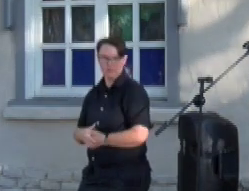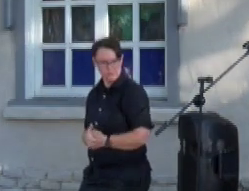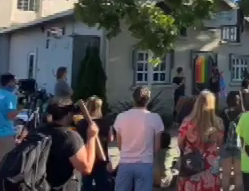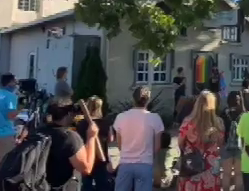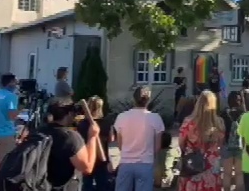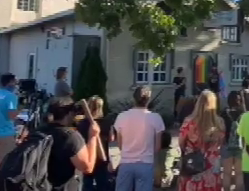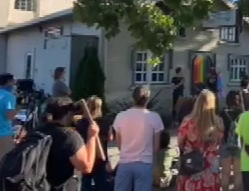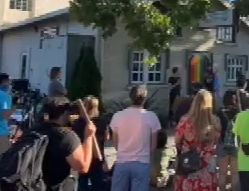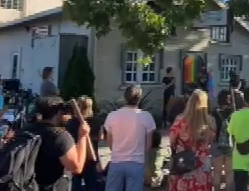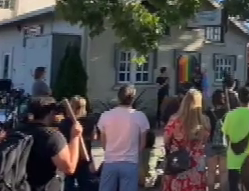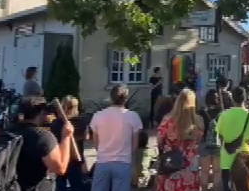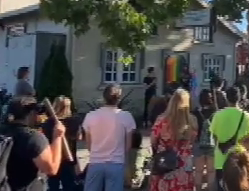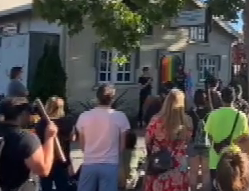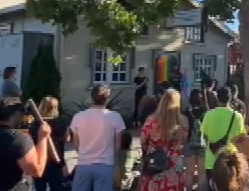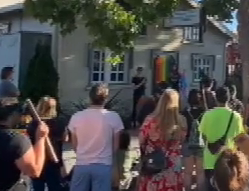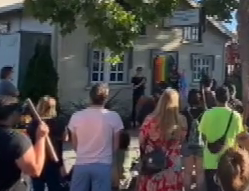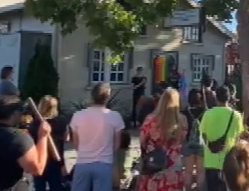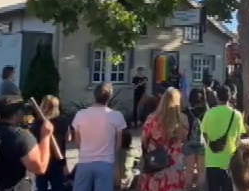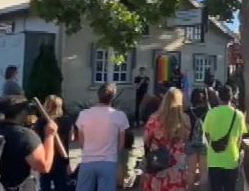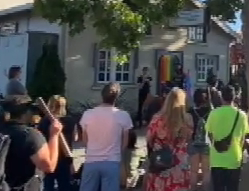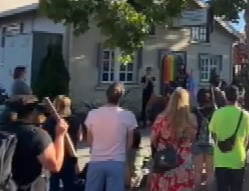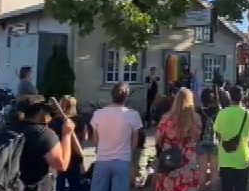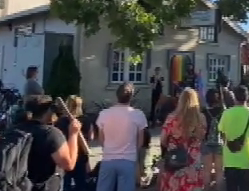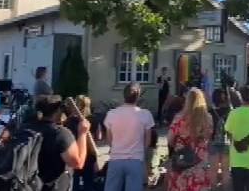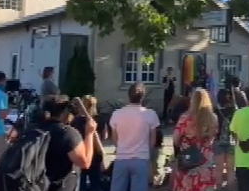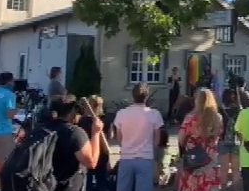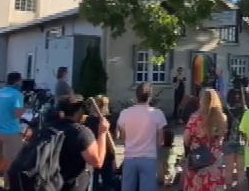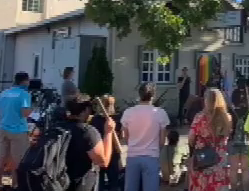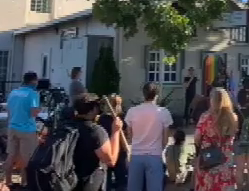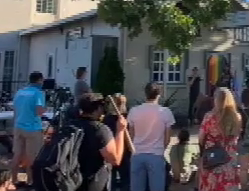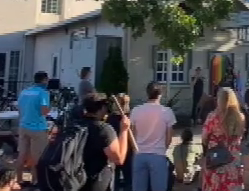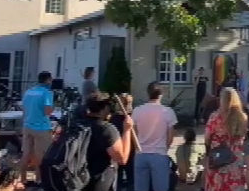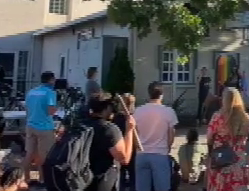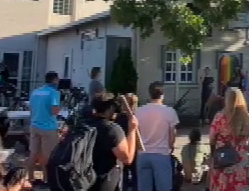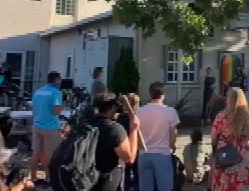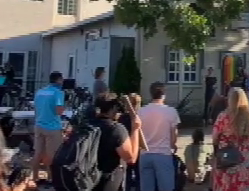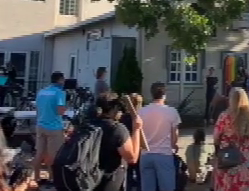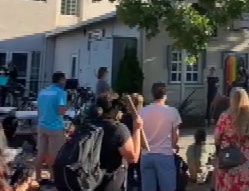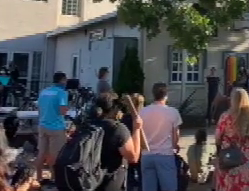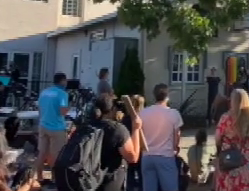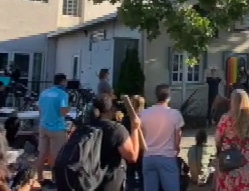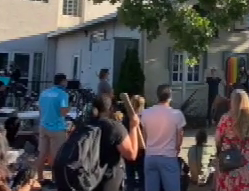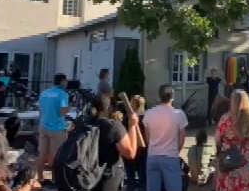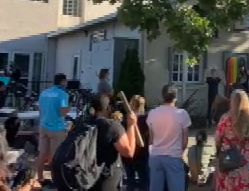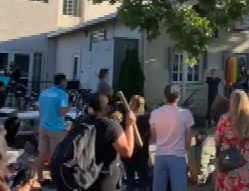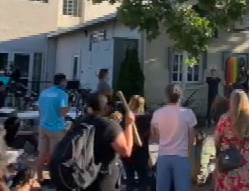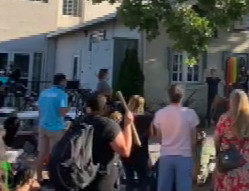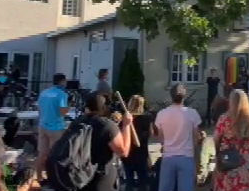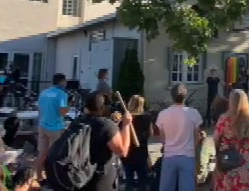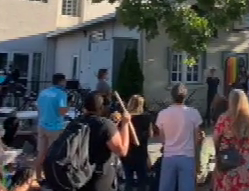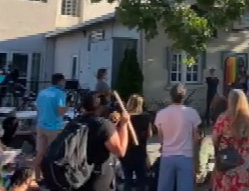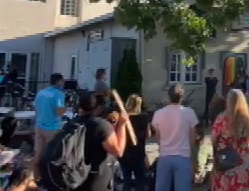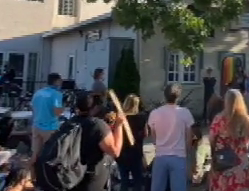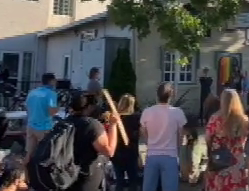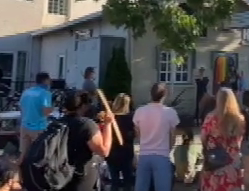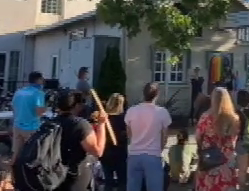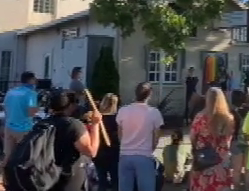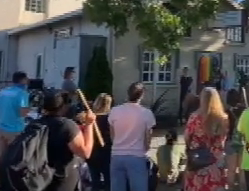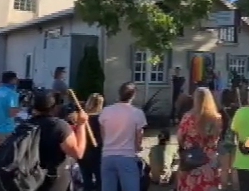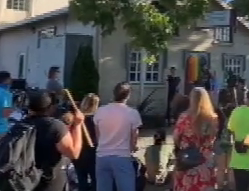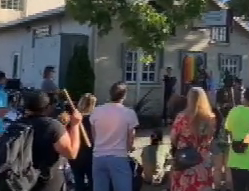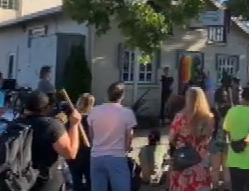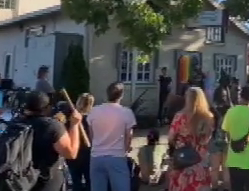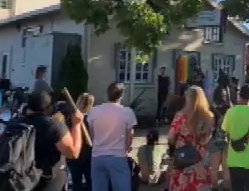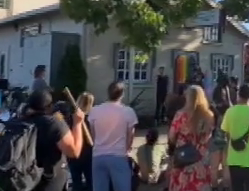heritage. Last year, over 60 people in Mexico were